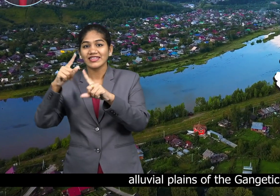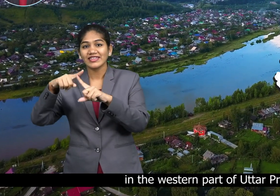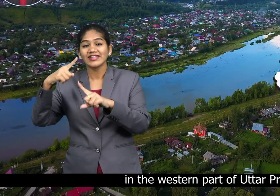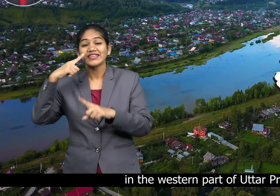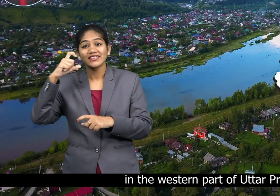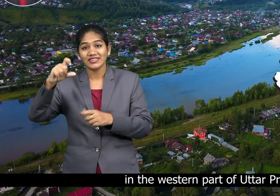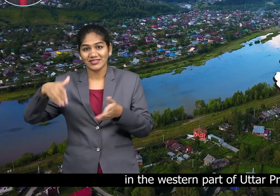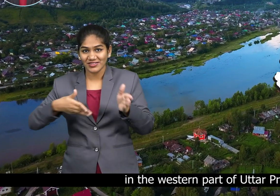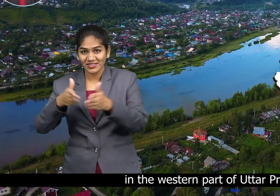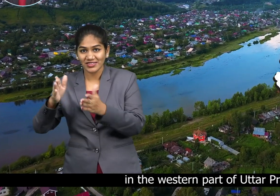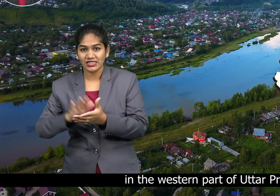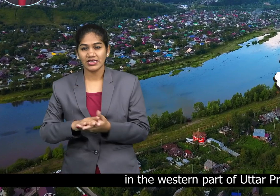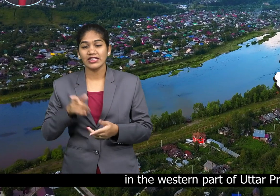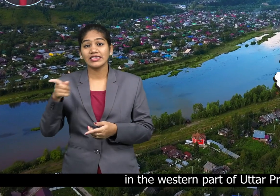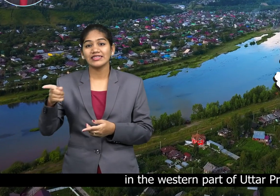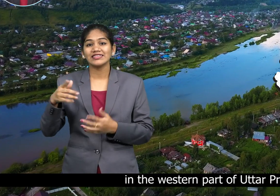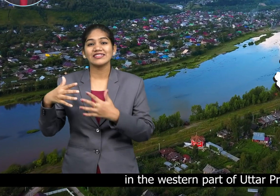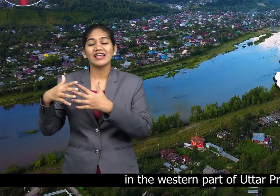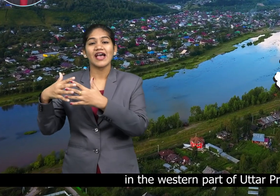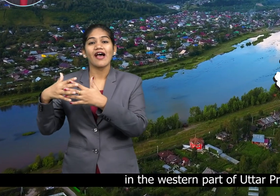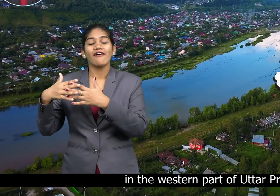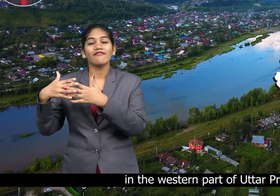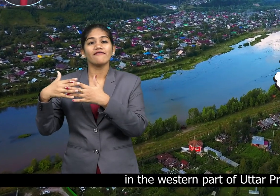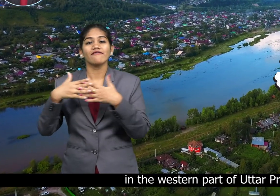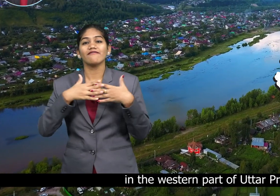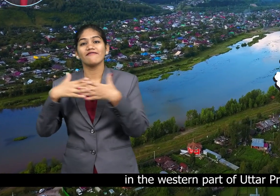in the western part of Uttar Pradesh.